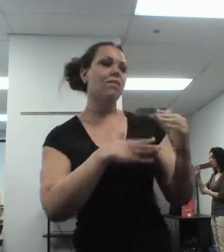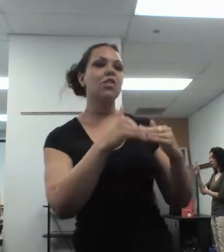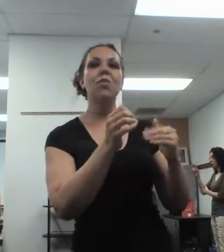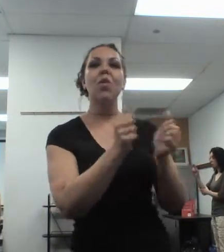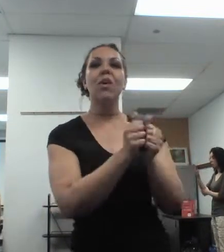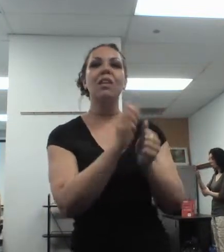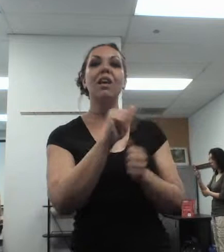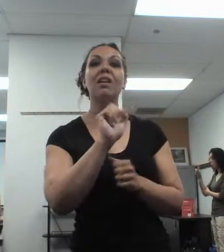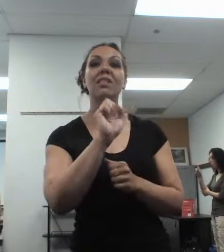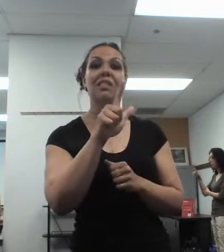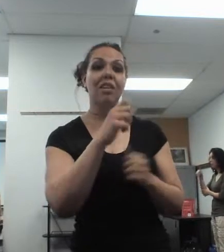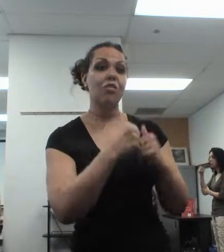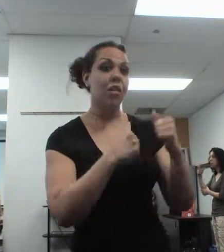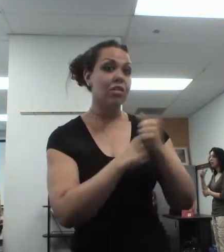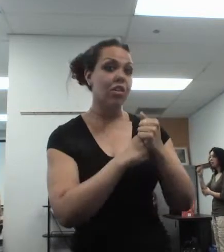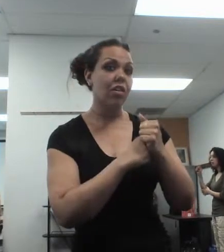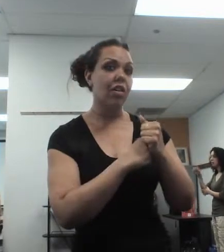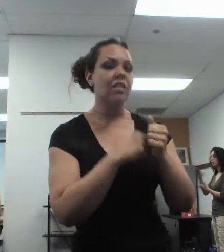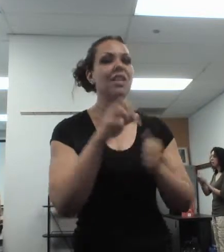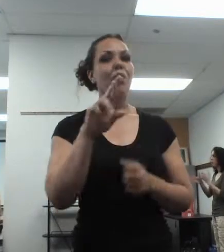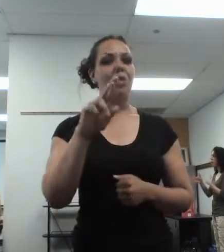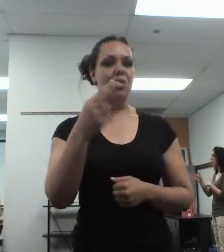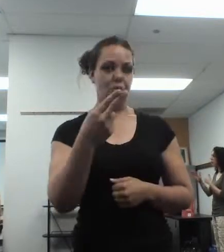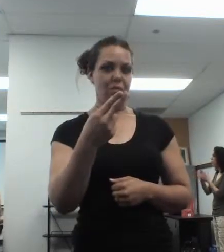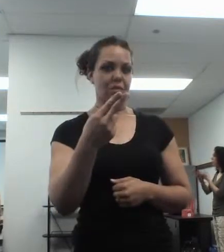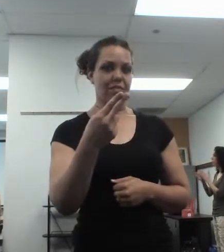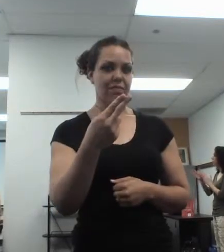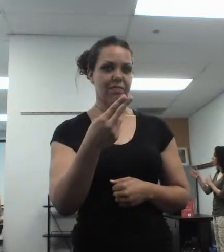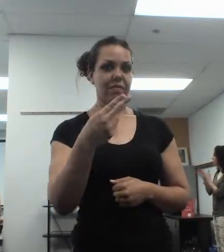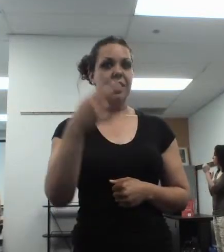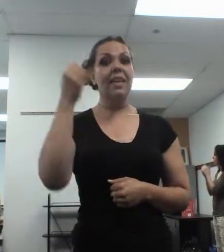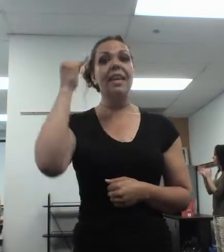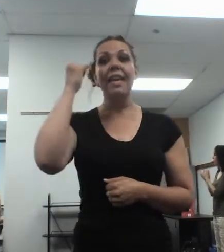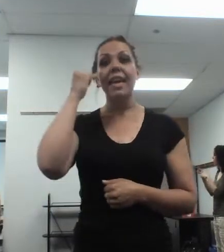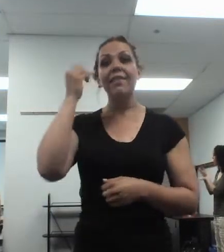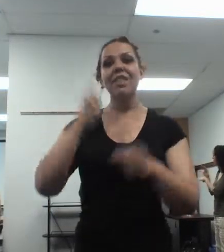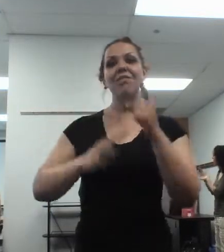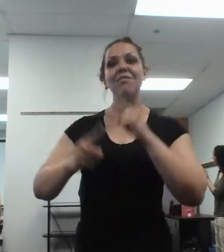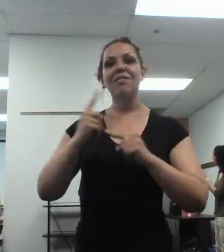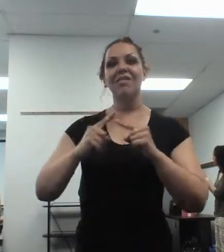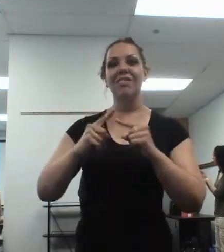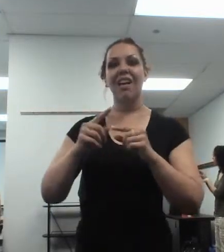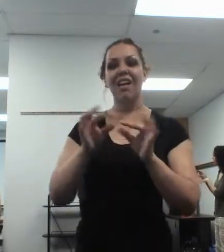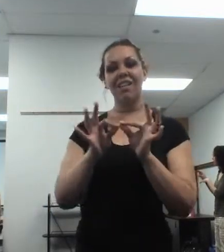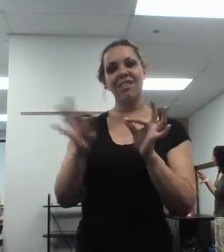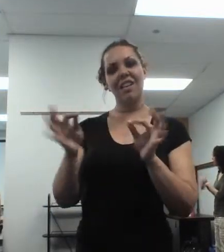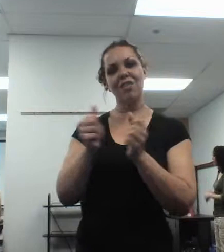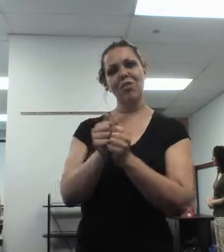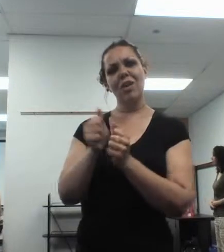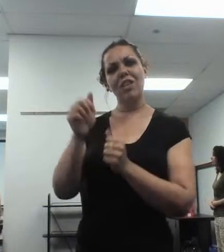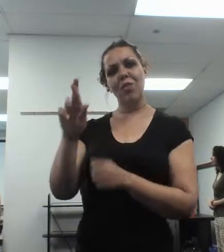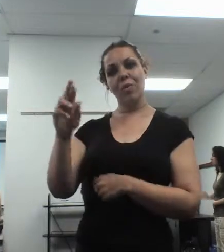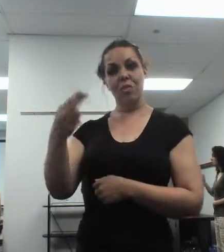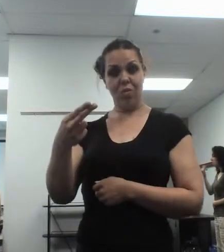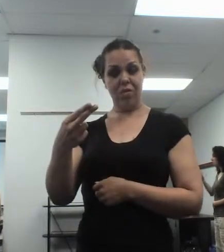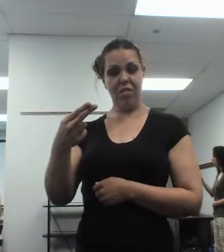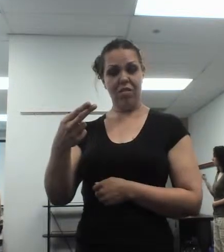the rhetorical question. Because if you sign a sentence with a rhetorical, it's ASL. So you become so comfortable with them that